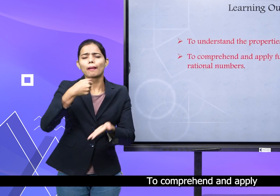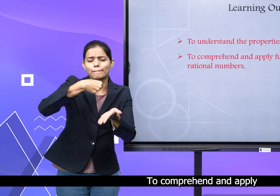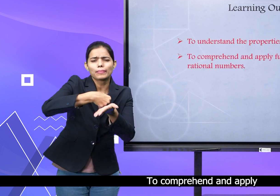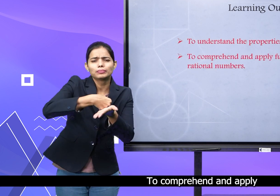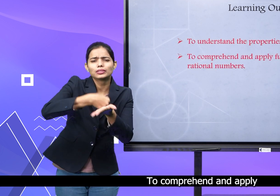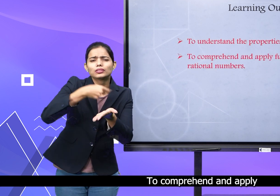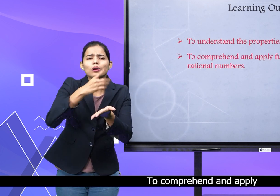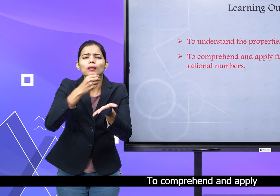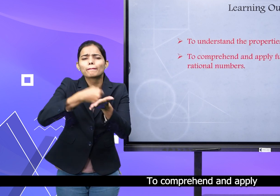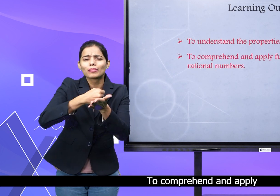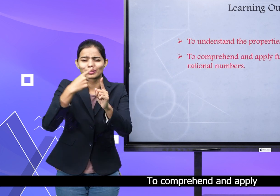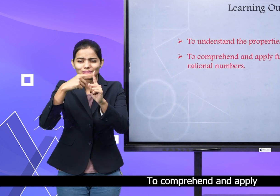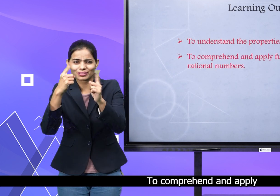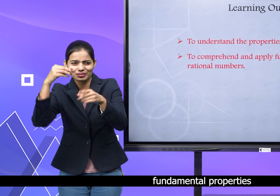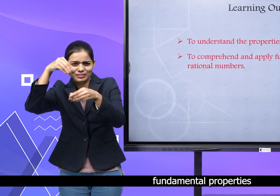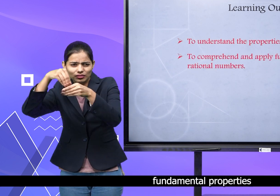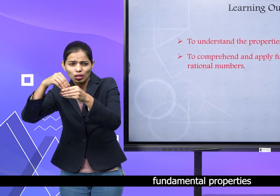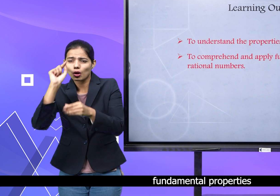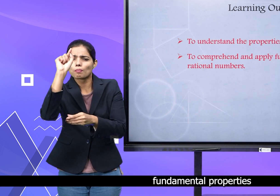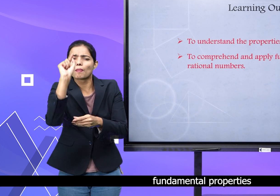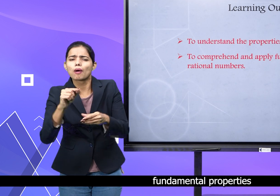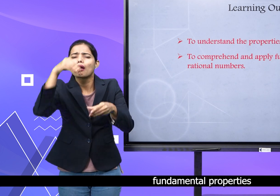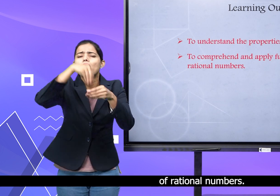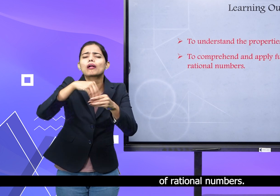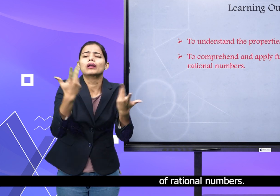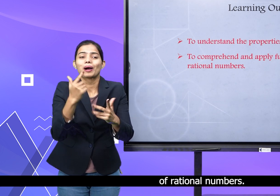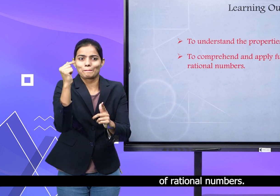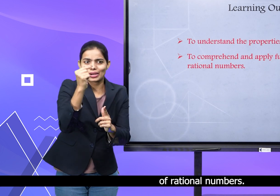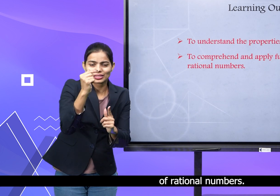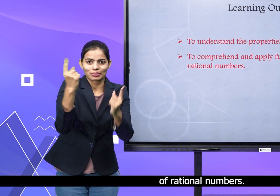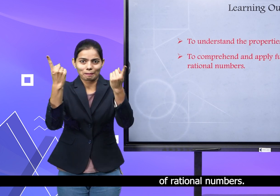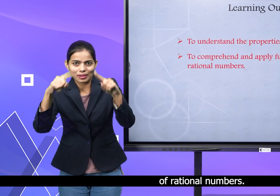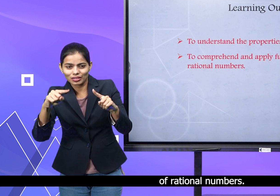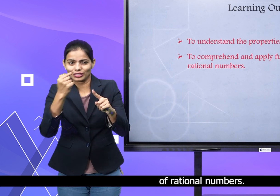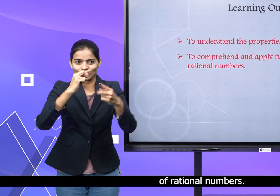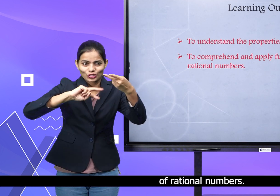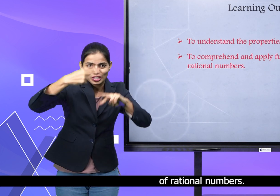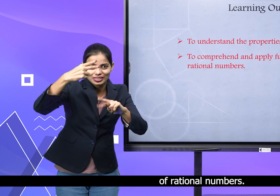to comprehend and apply fundamental properties of rational numbers.